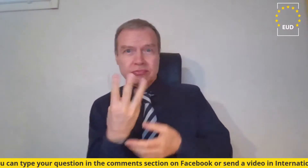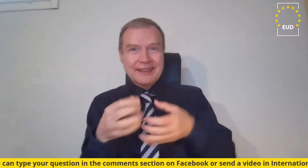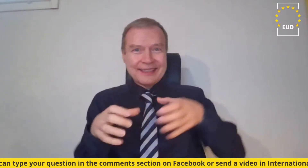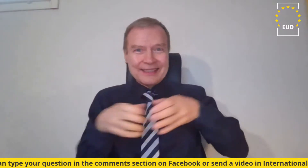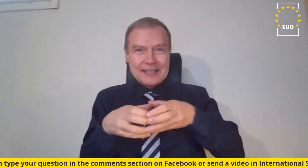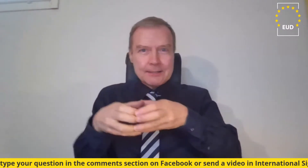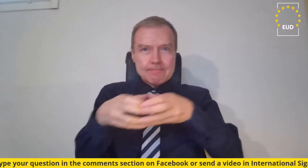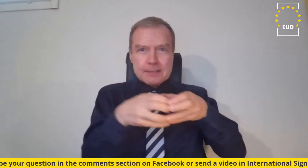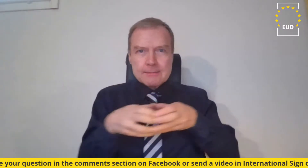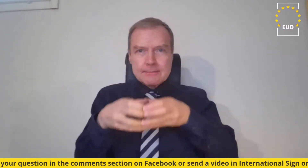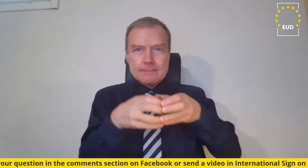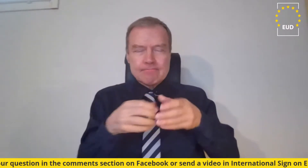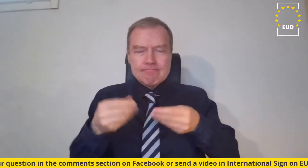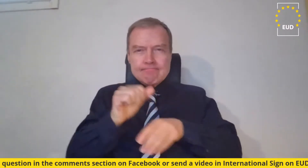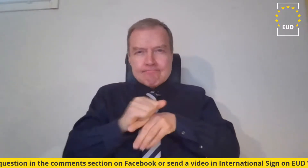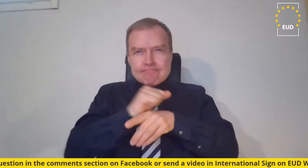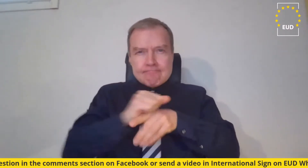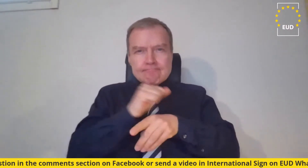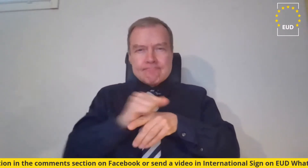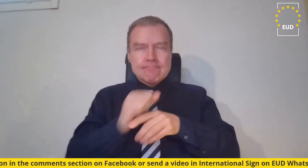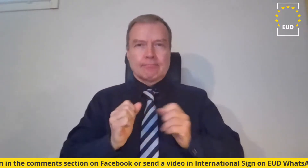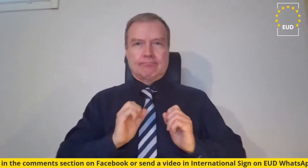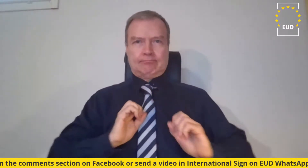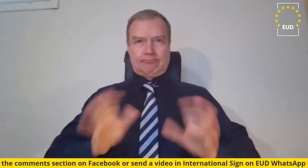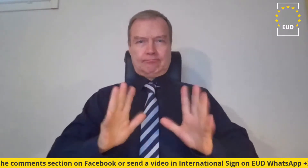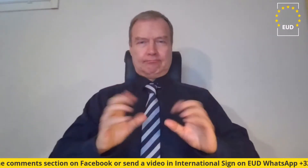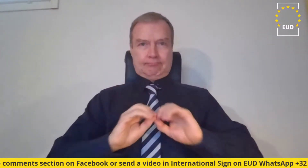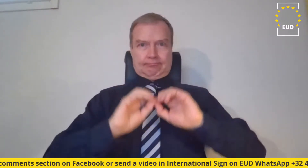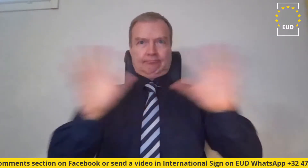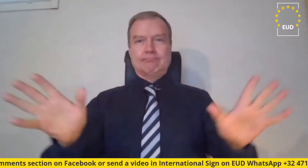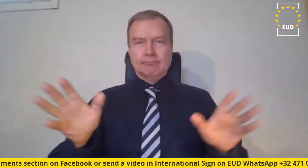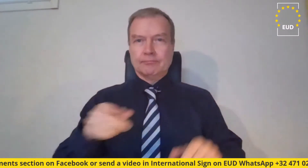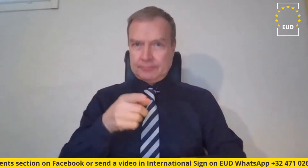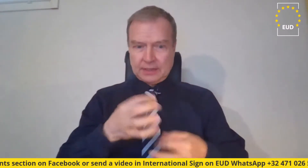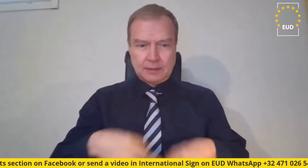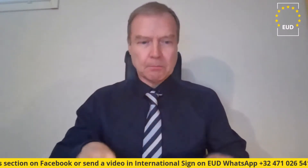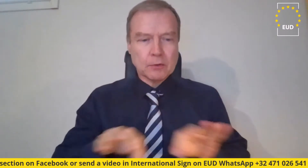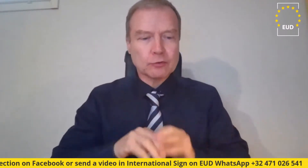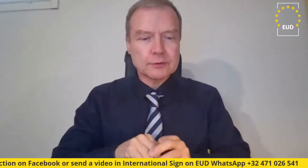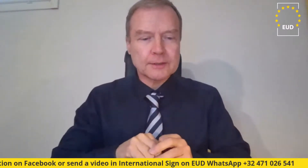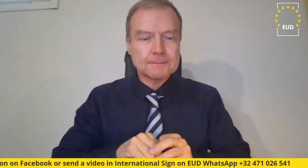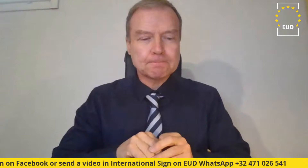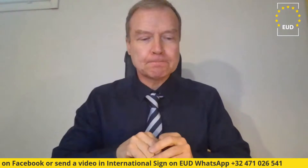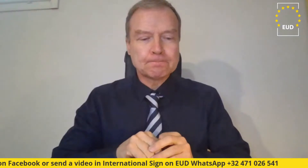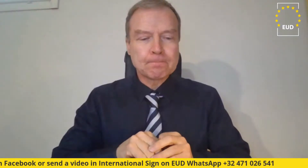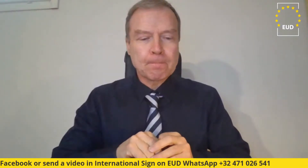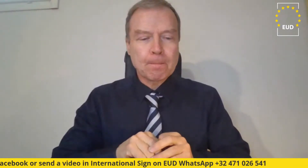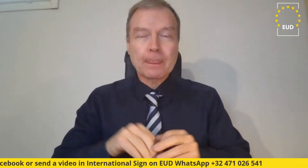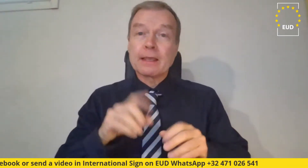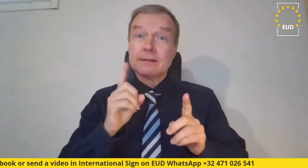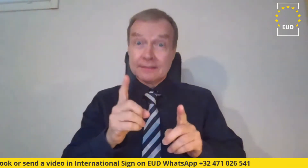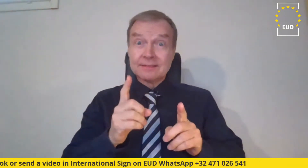Also, stress the importance of working in a team before actually going on screen.